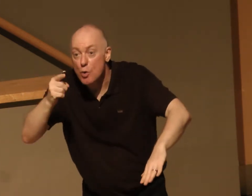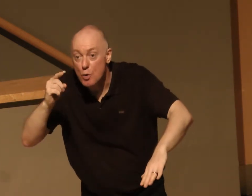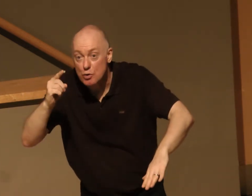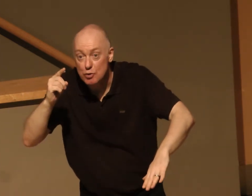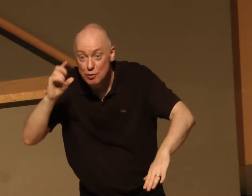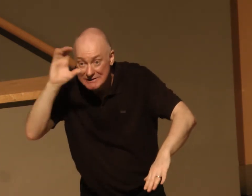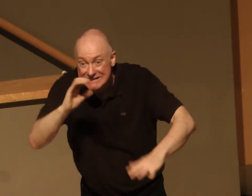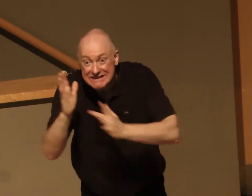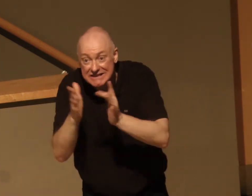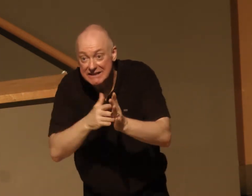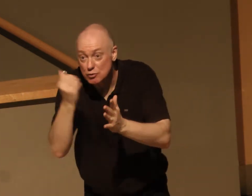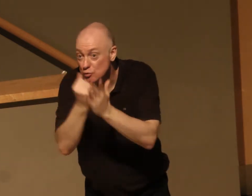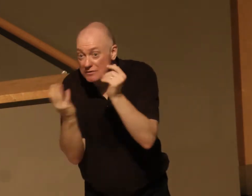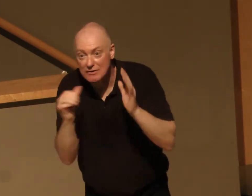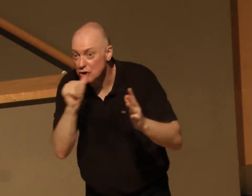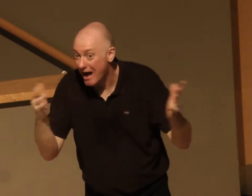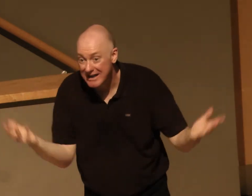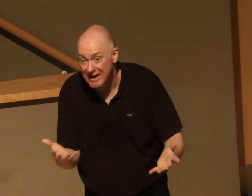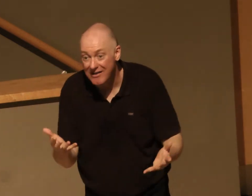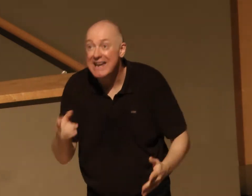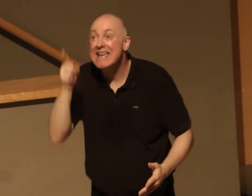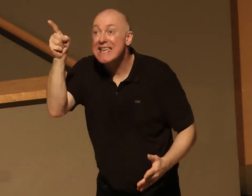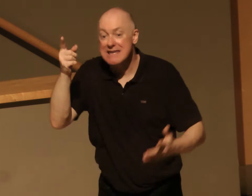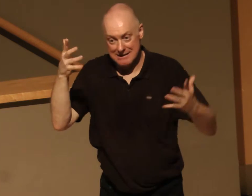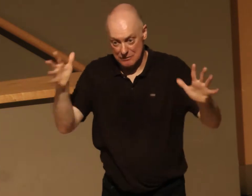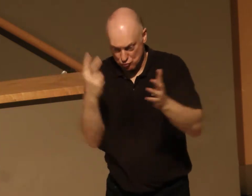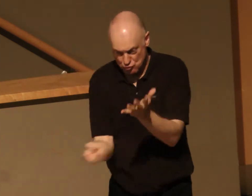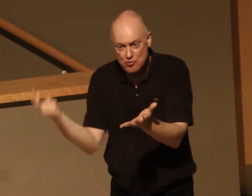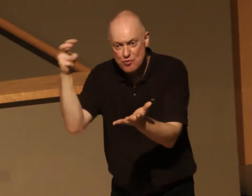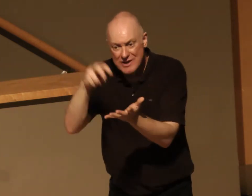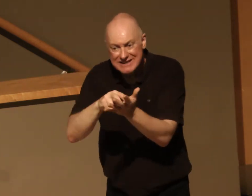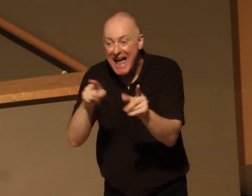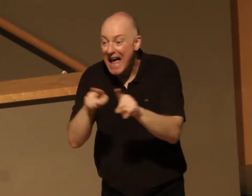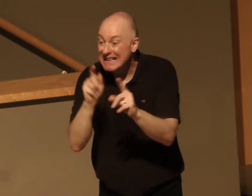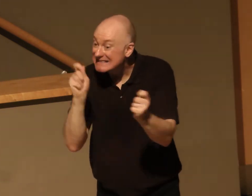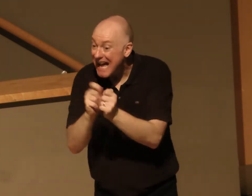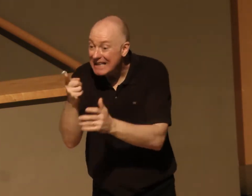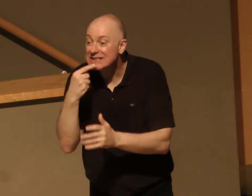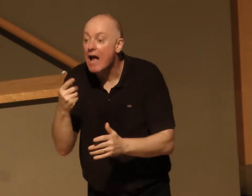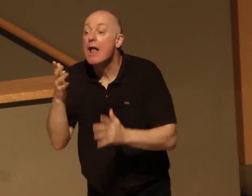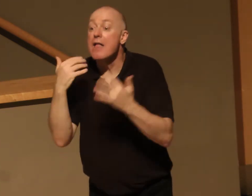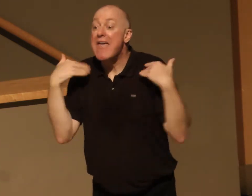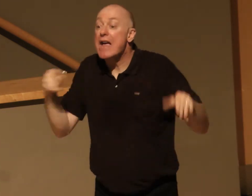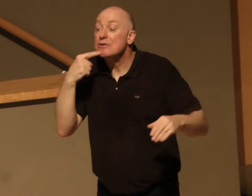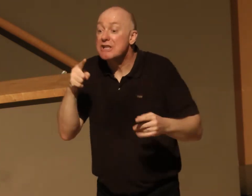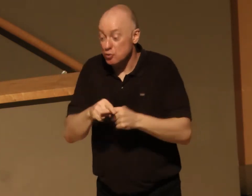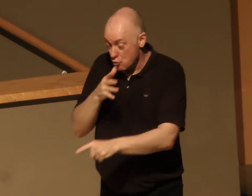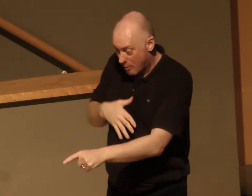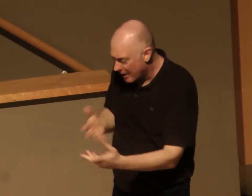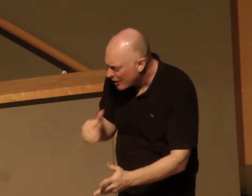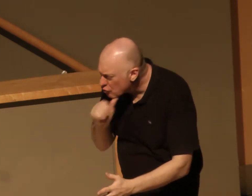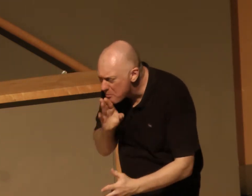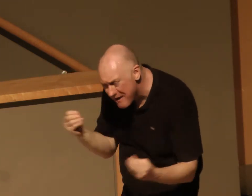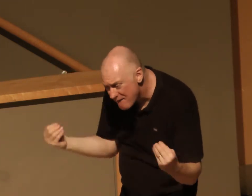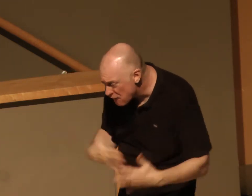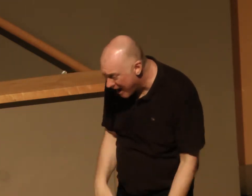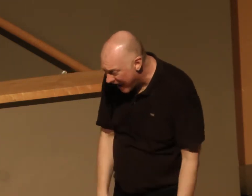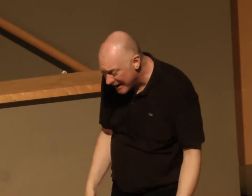crucified He is not here for He is risen as He said essentially the angel was saying to the women don't be afraid you've been afraid with